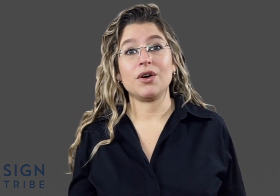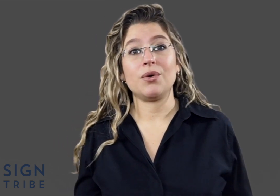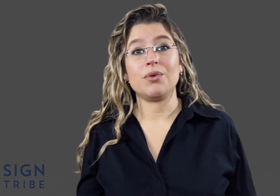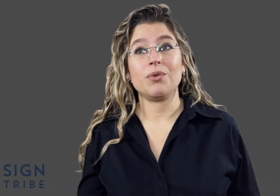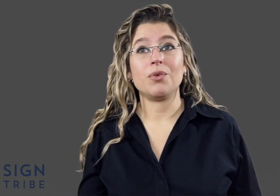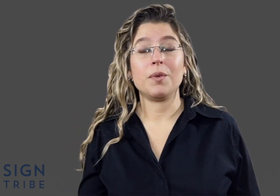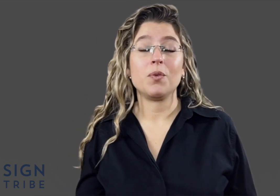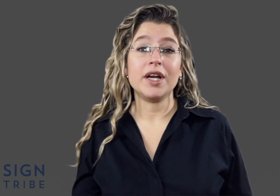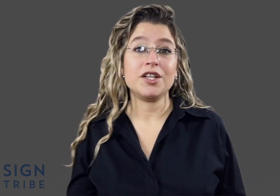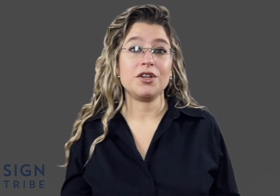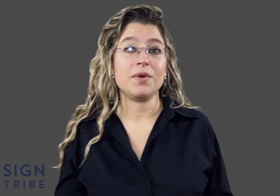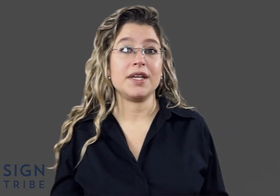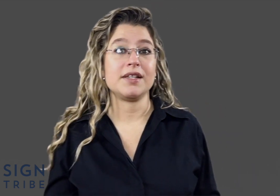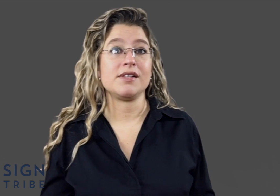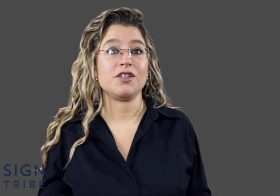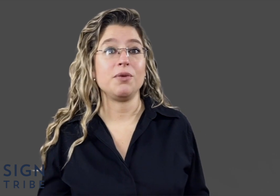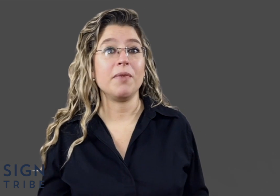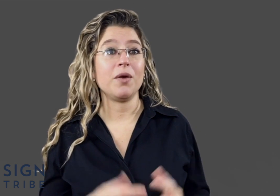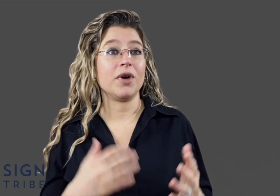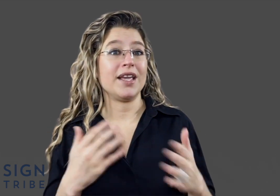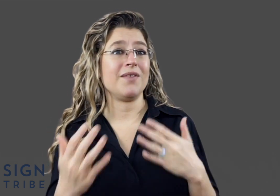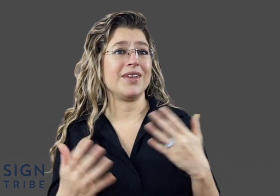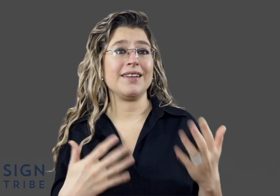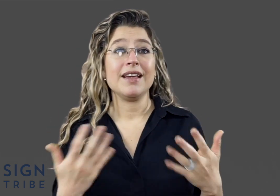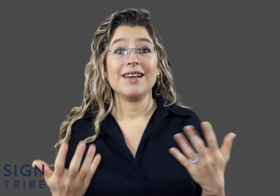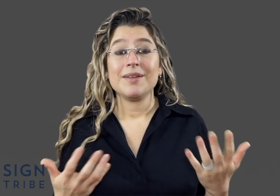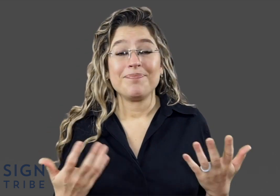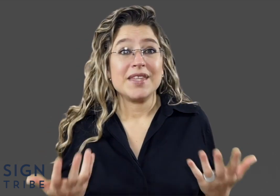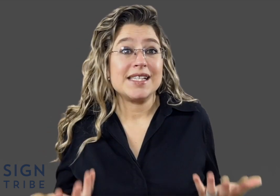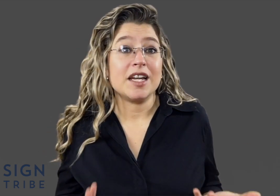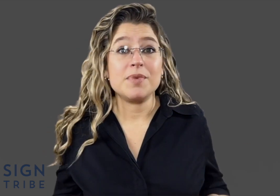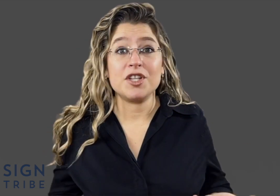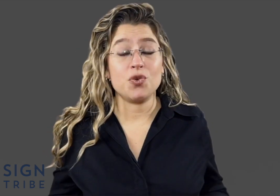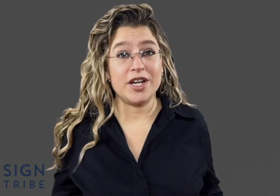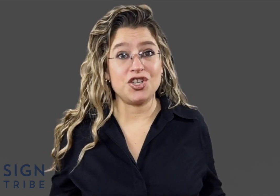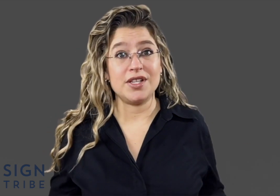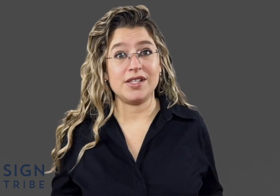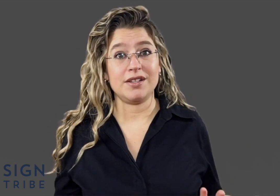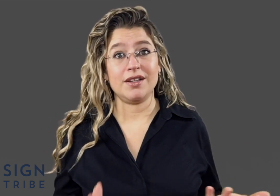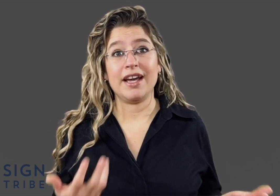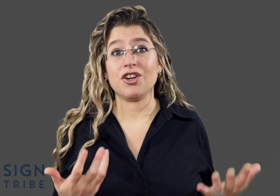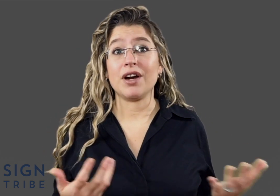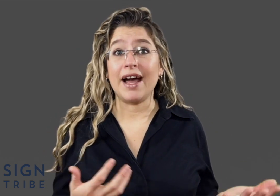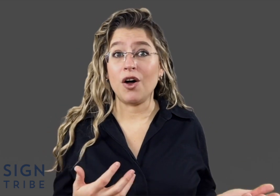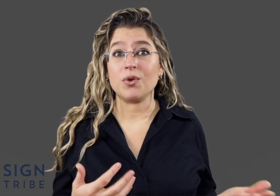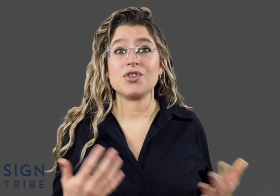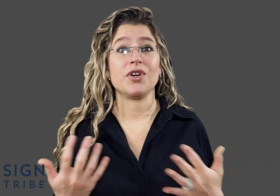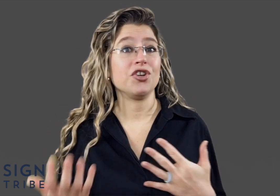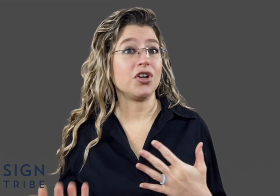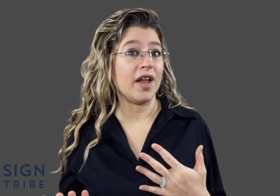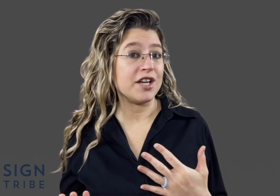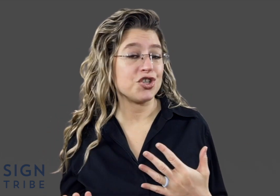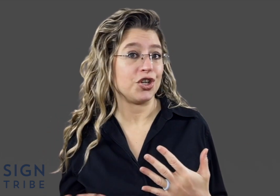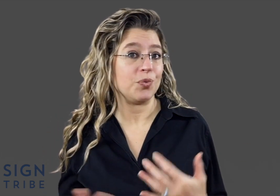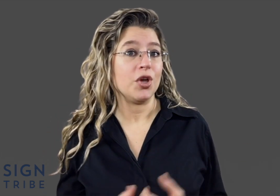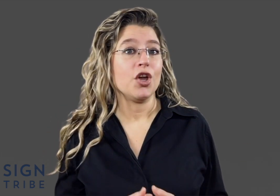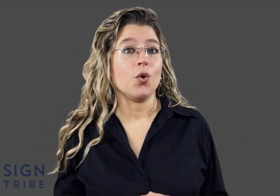so, what we want to do is you might want to even set up situations at your house or in your classroom where